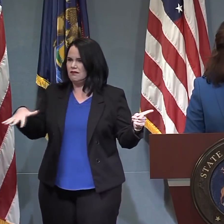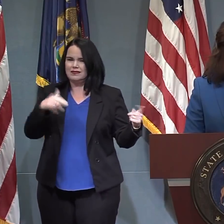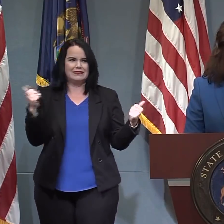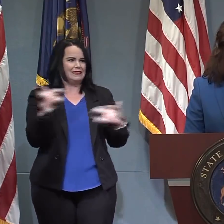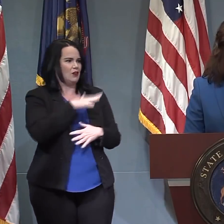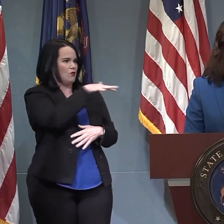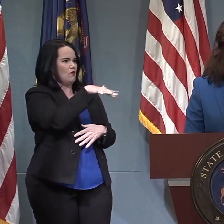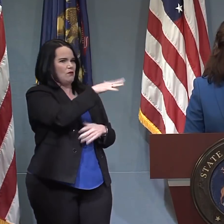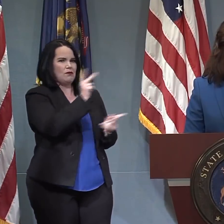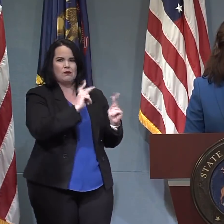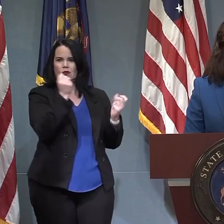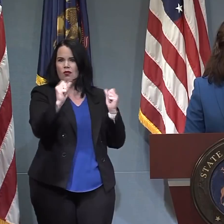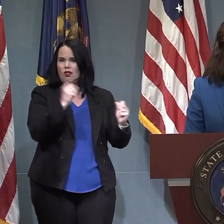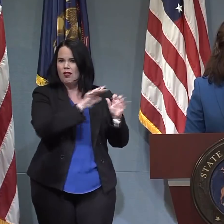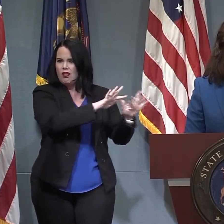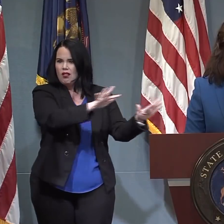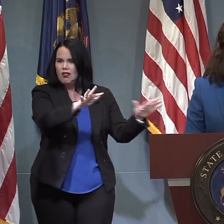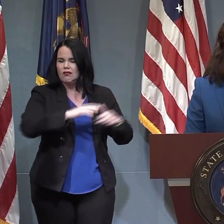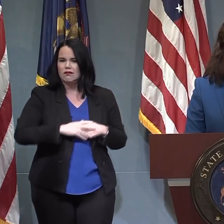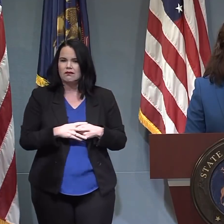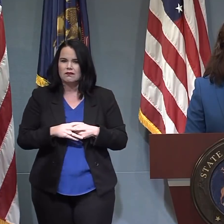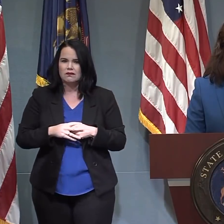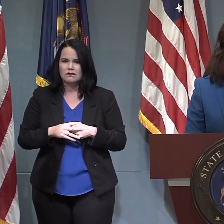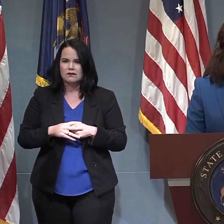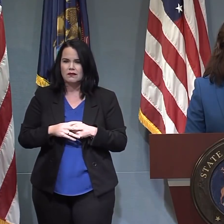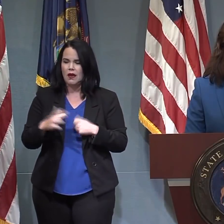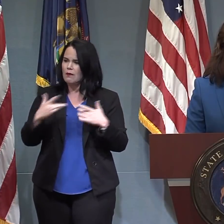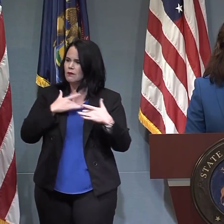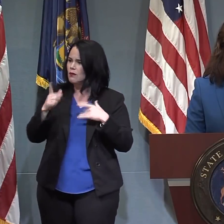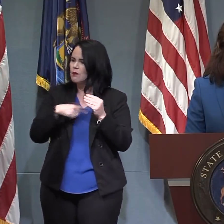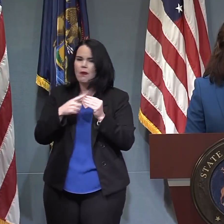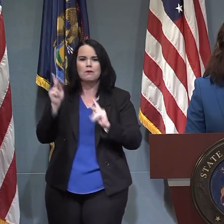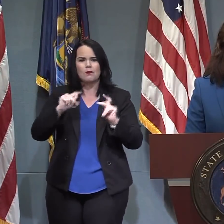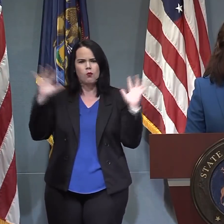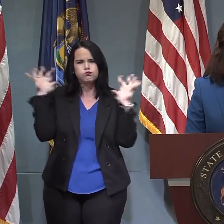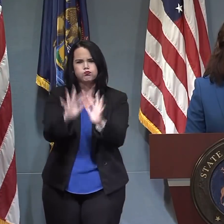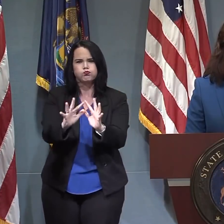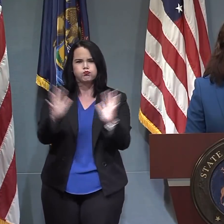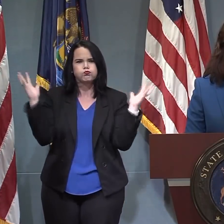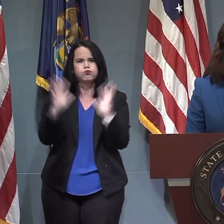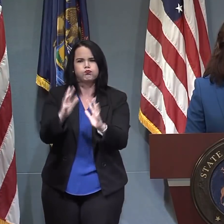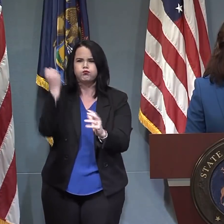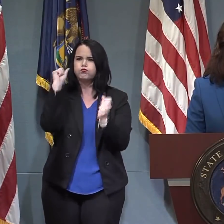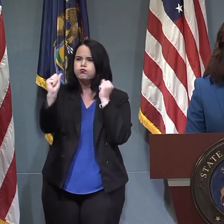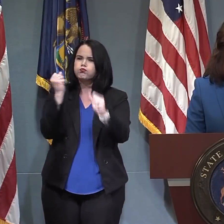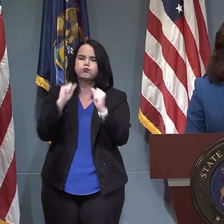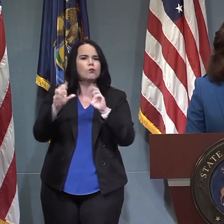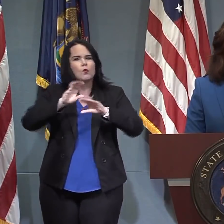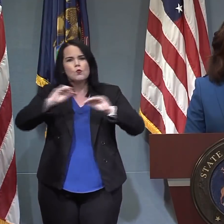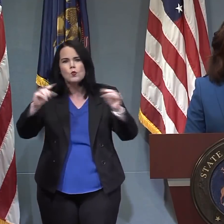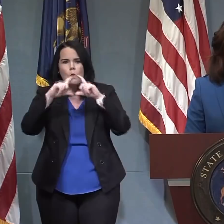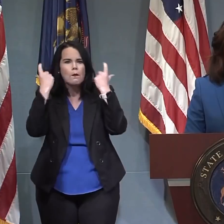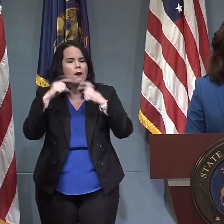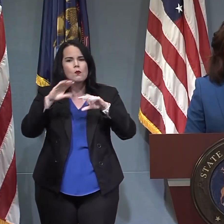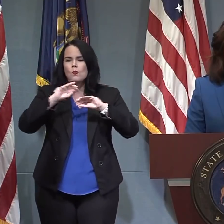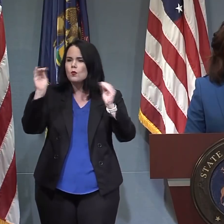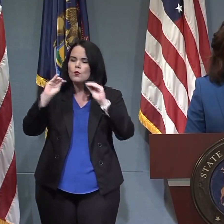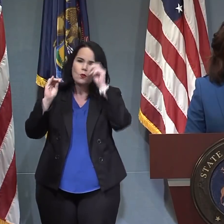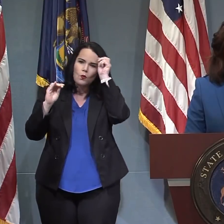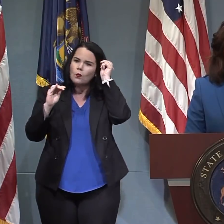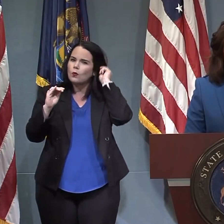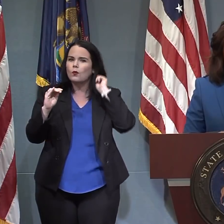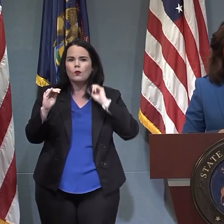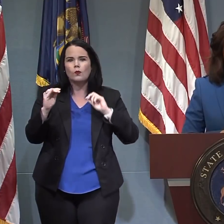the safety of people who continue to demonstrate and congregate without wearing masks and without